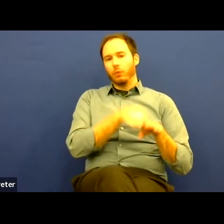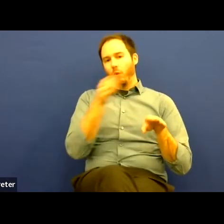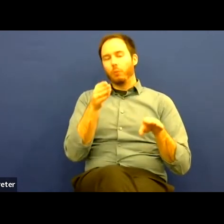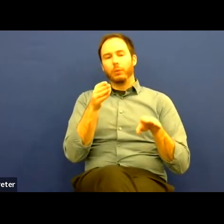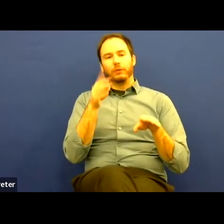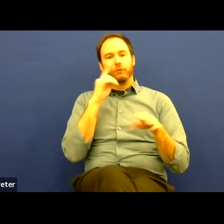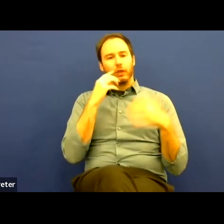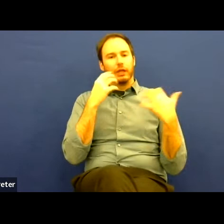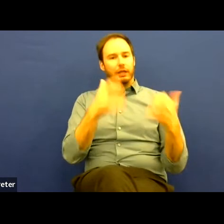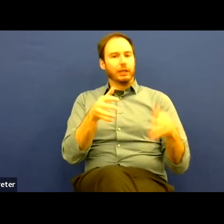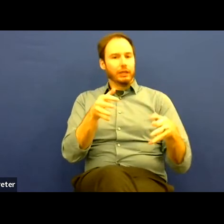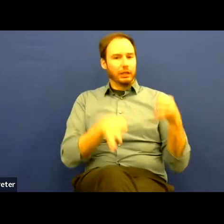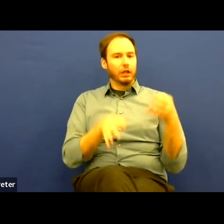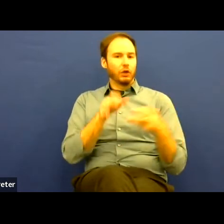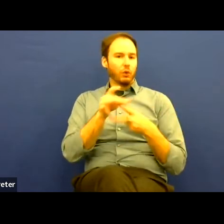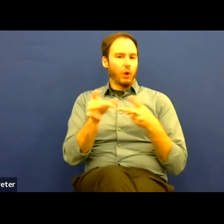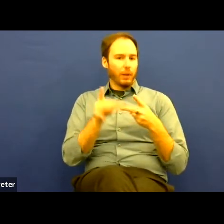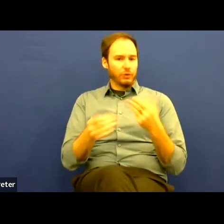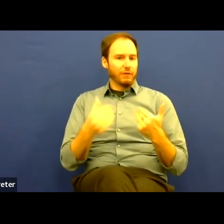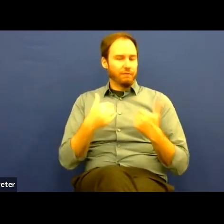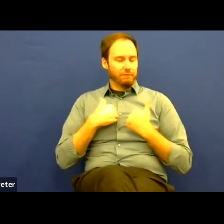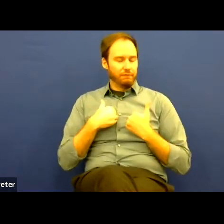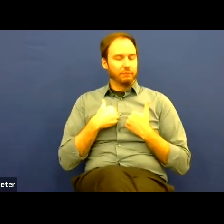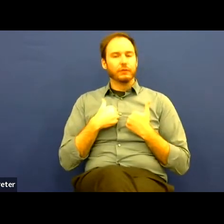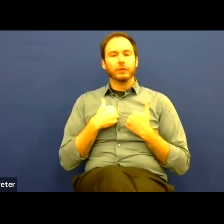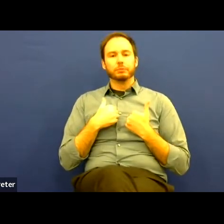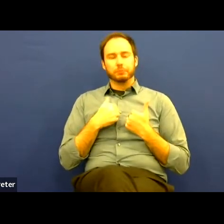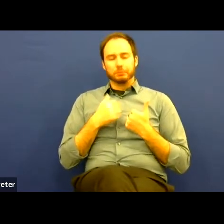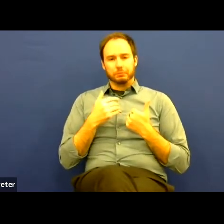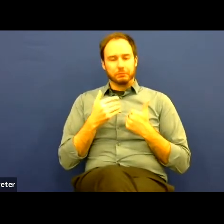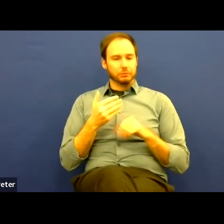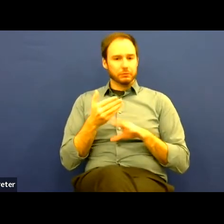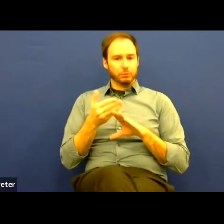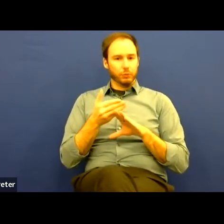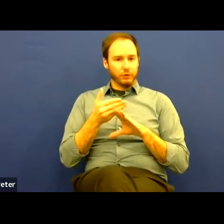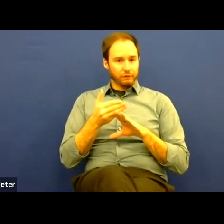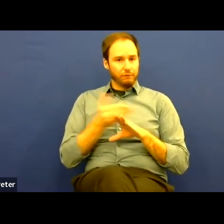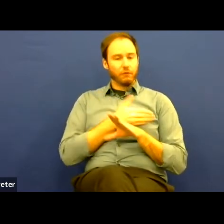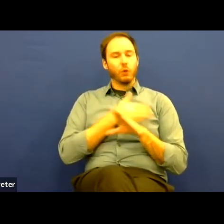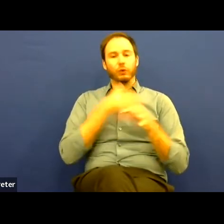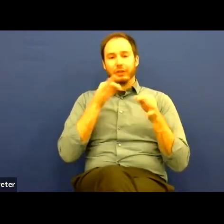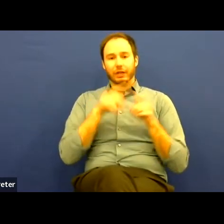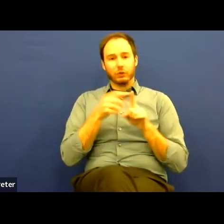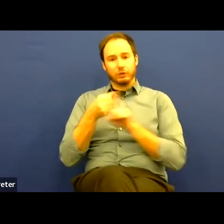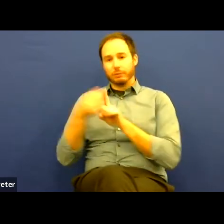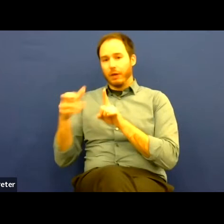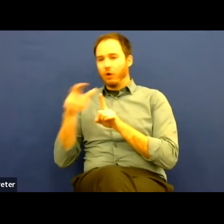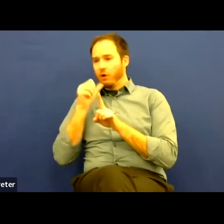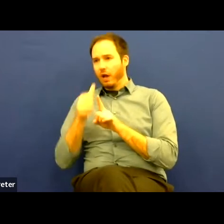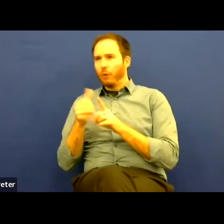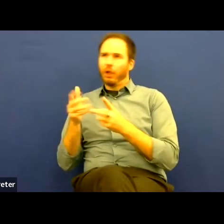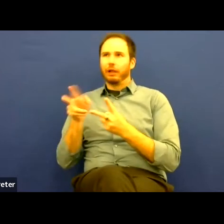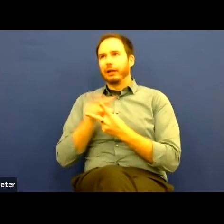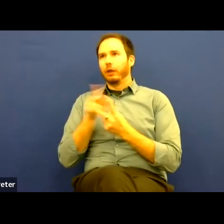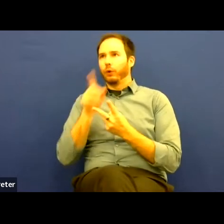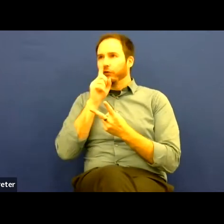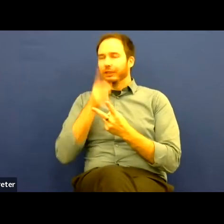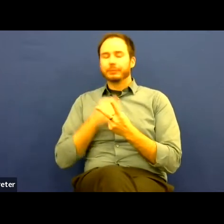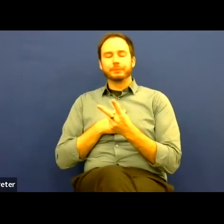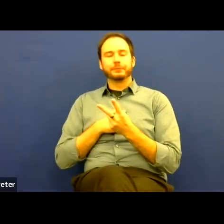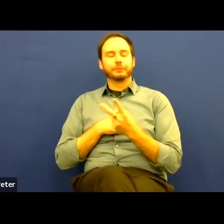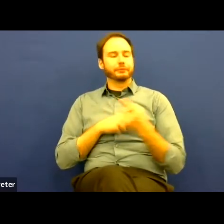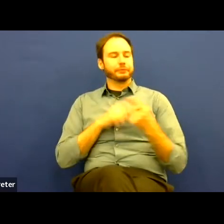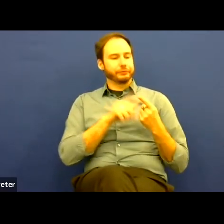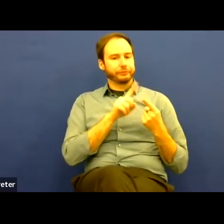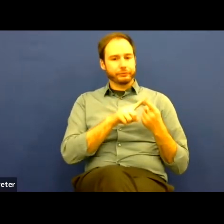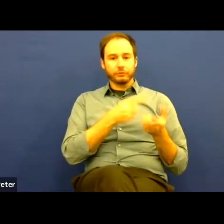So those are our options. First, before we get into whether we expand it or not, well, I guess we can do either one. So talk